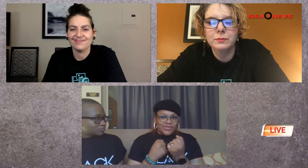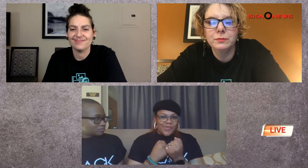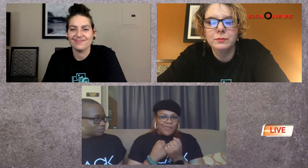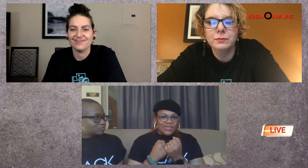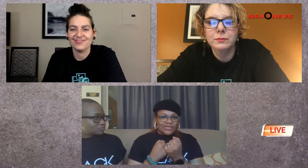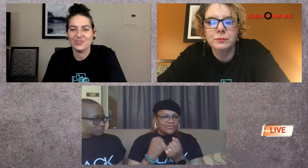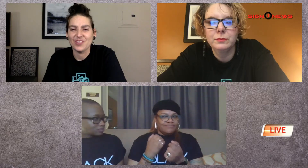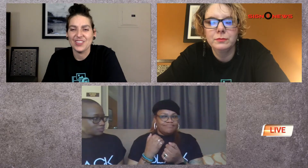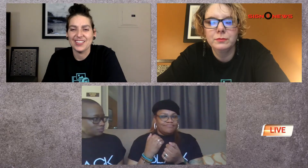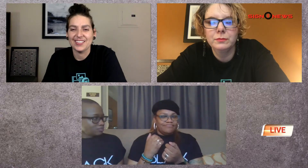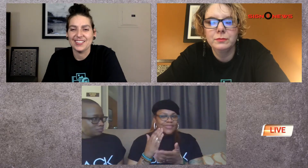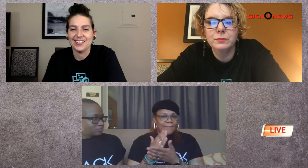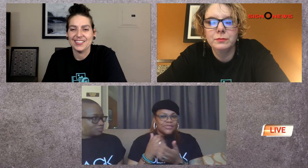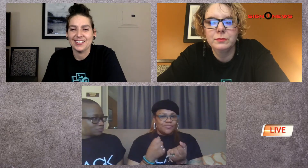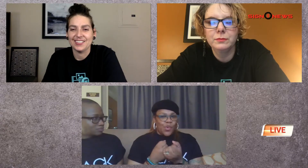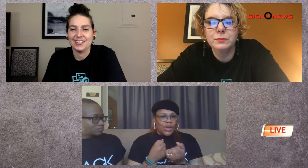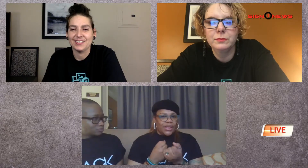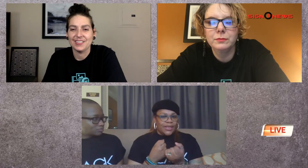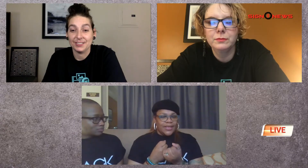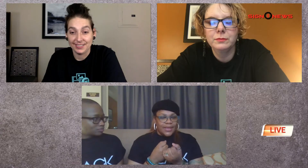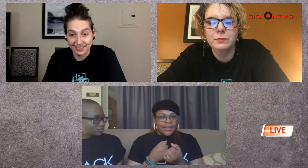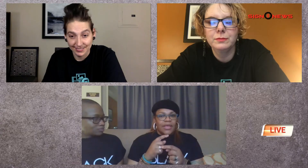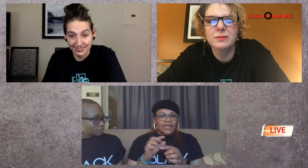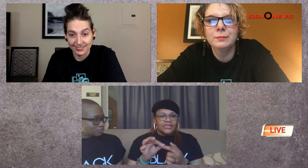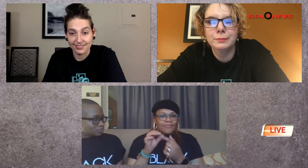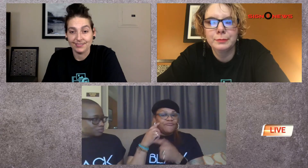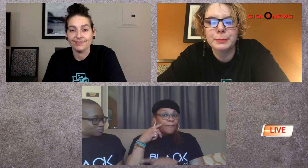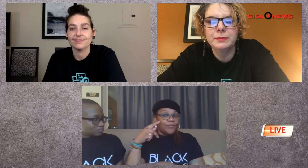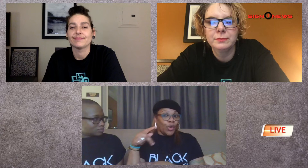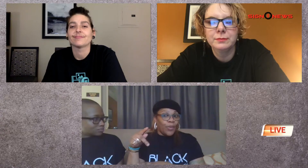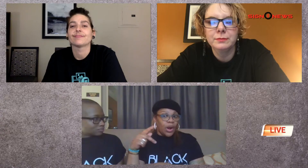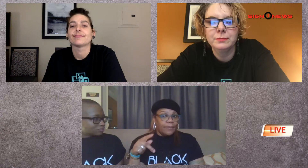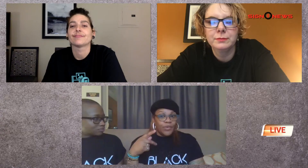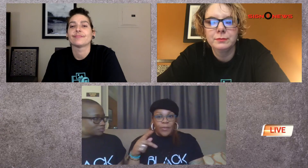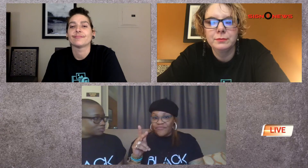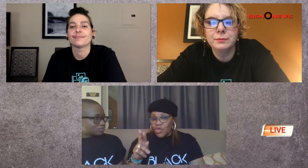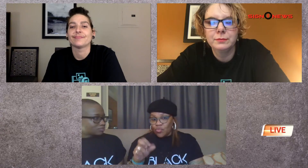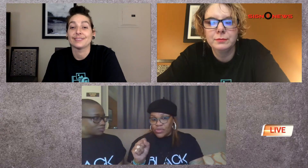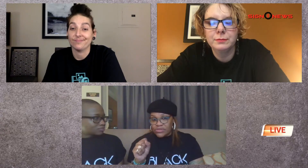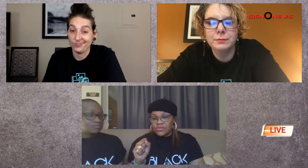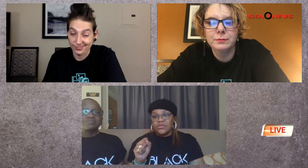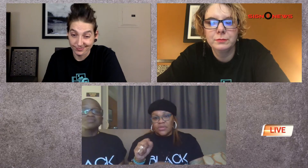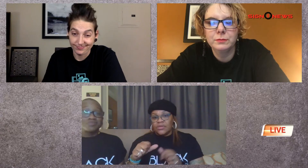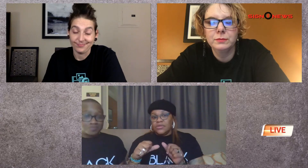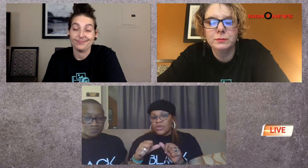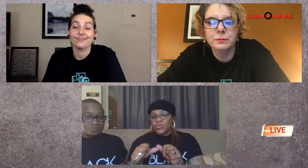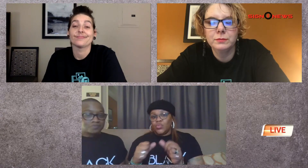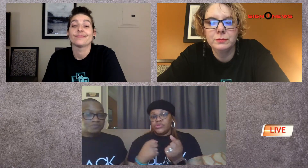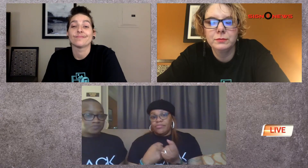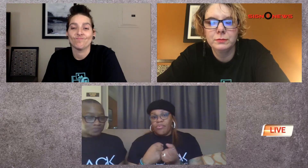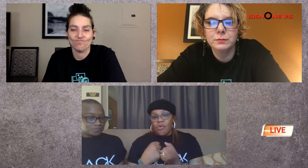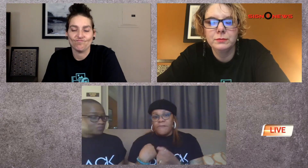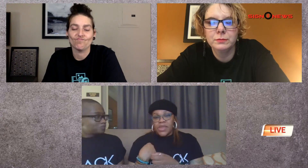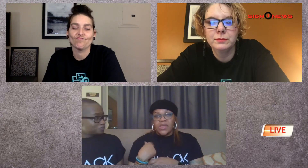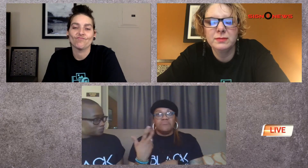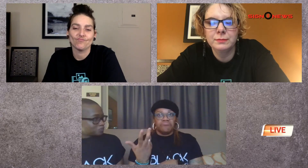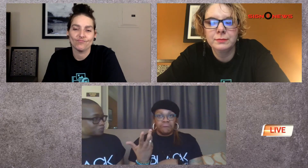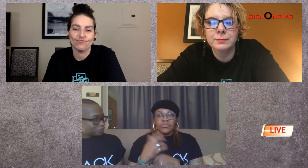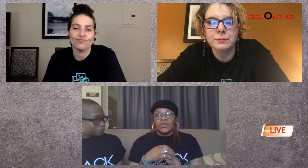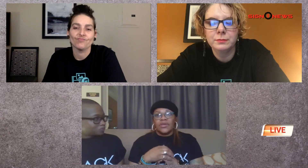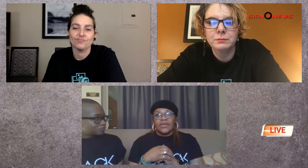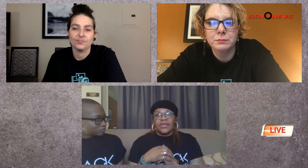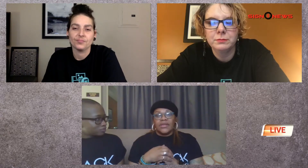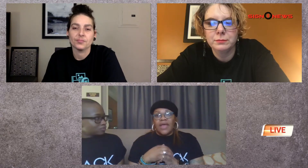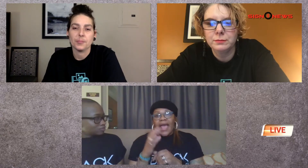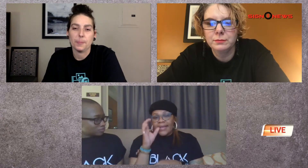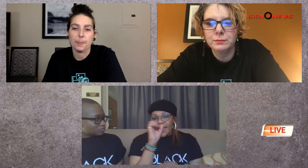Of course, my sponsors back then were like, they stopped supporting me. Like Purple, VRS, they